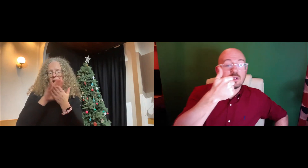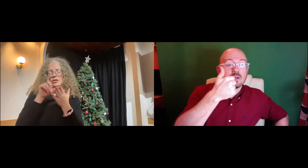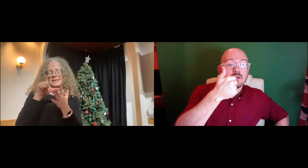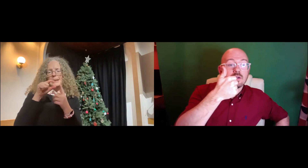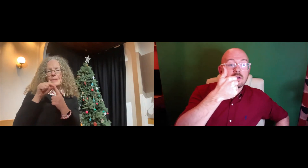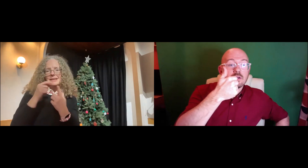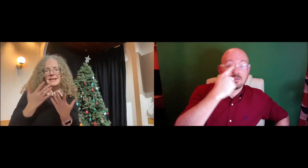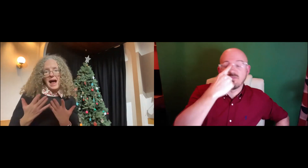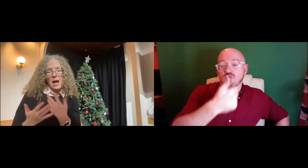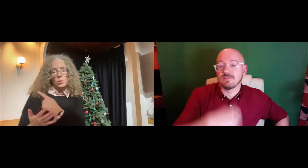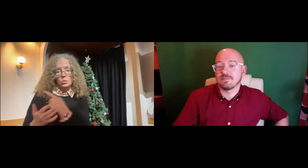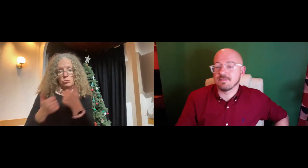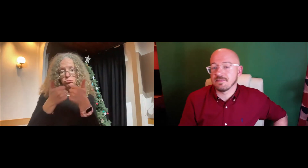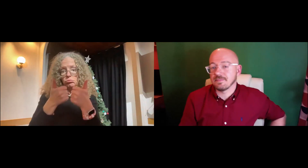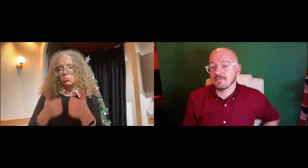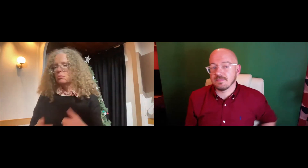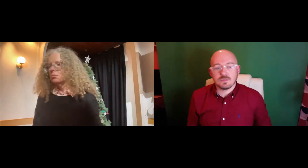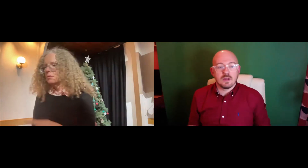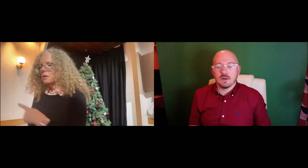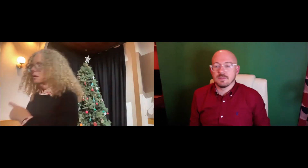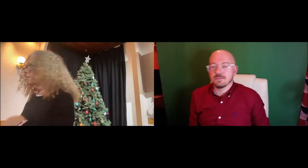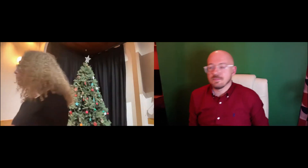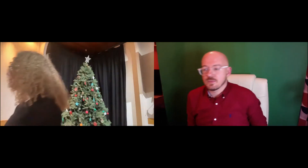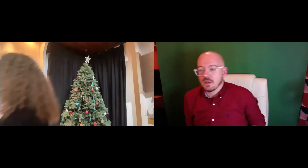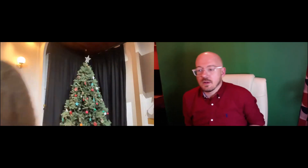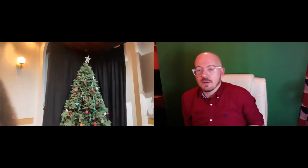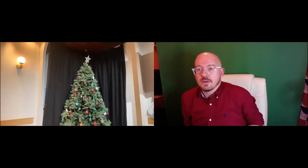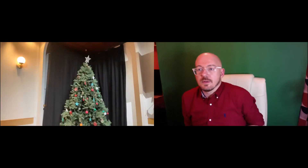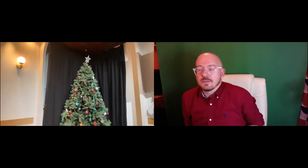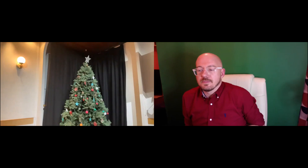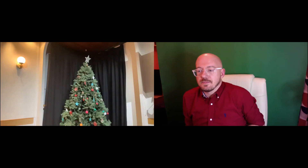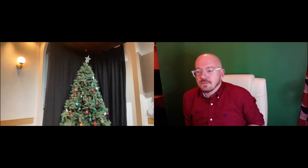Okay, Rachel wants to respond as well about the